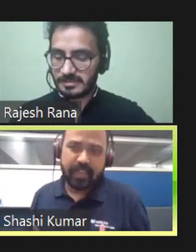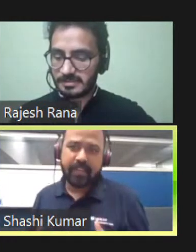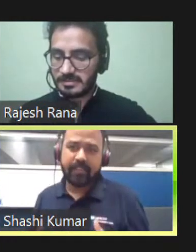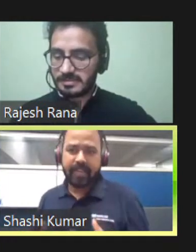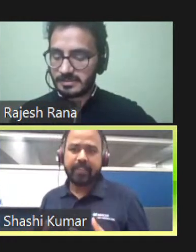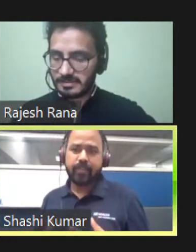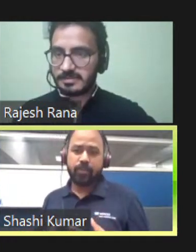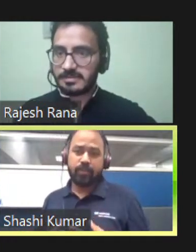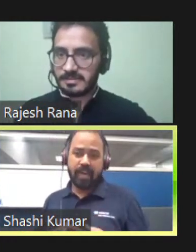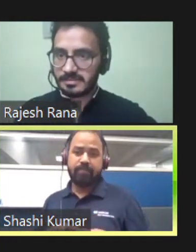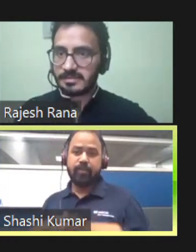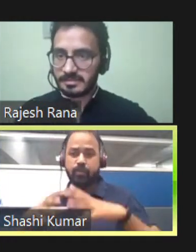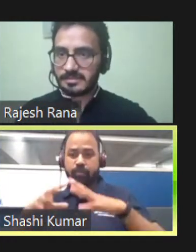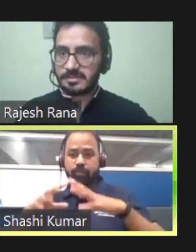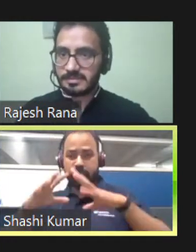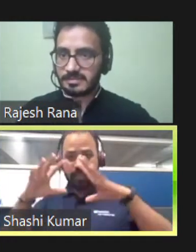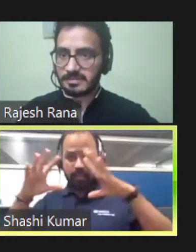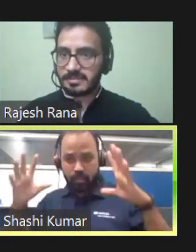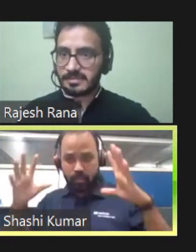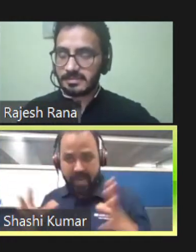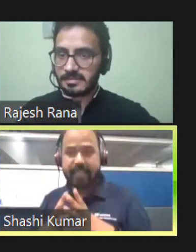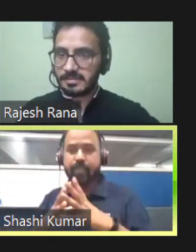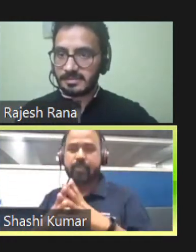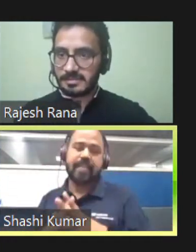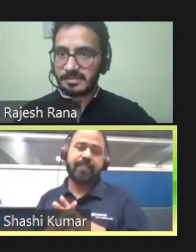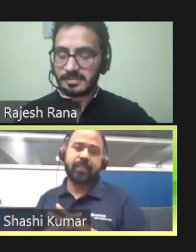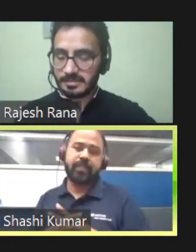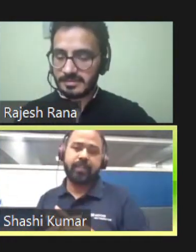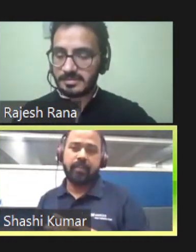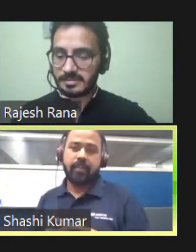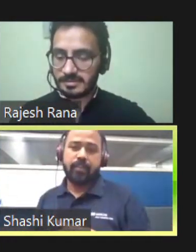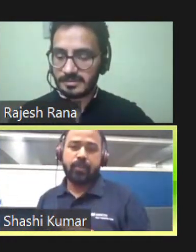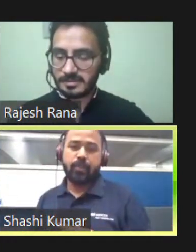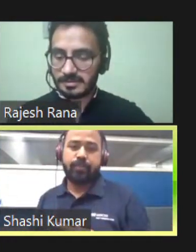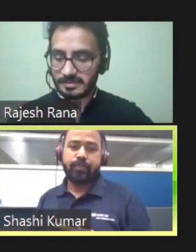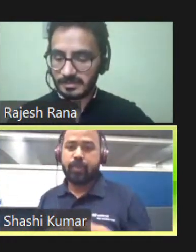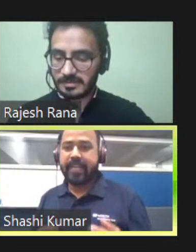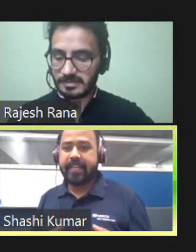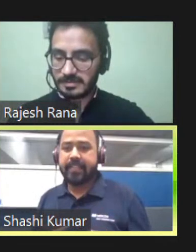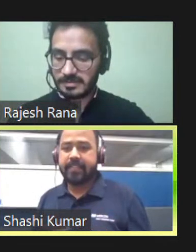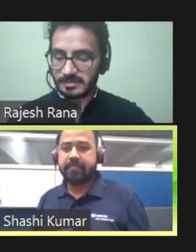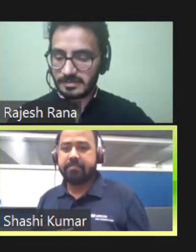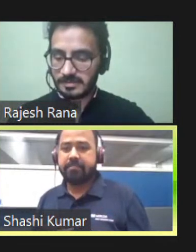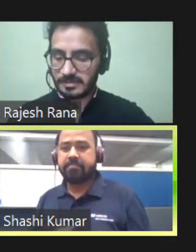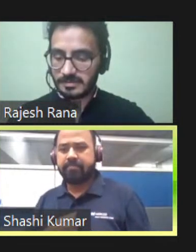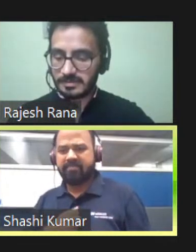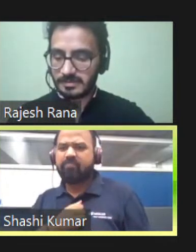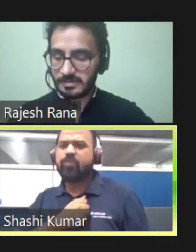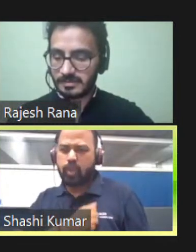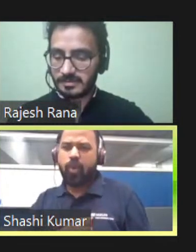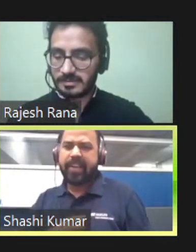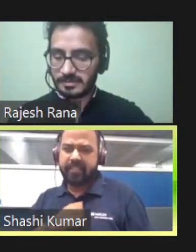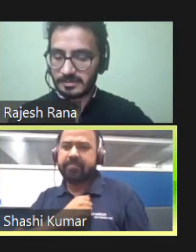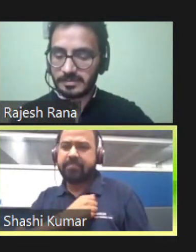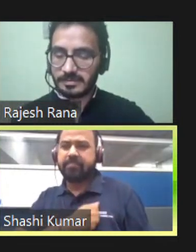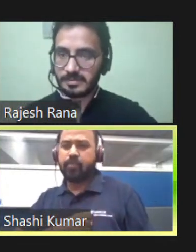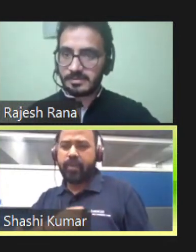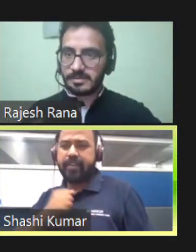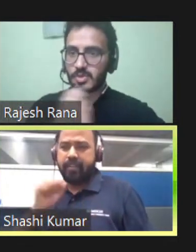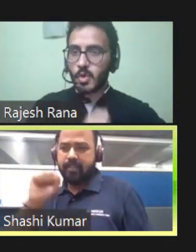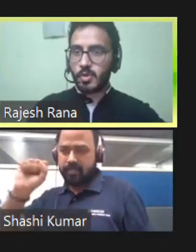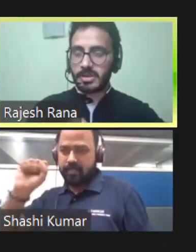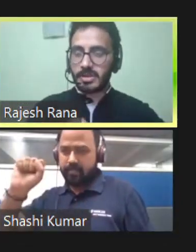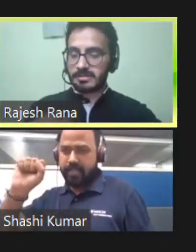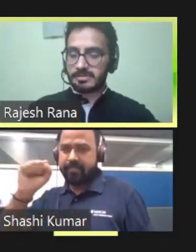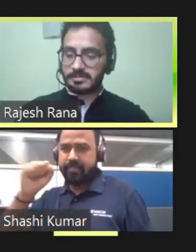to say, like, right? So you have to, match your gesture. So sorry is sorry,